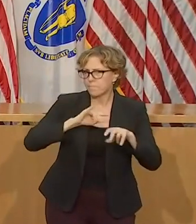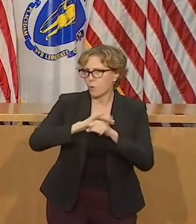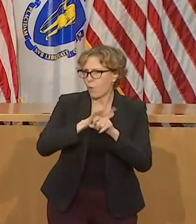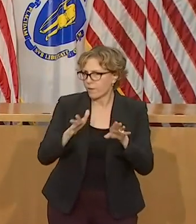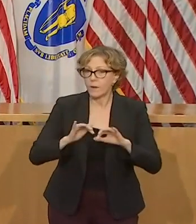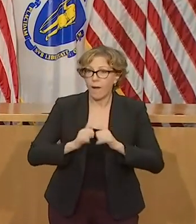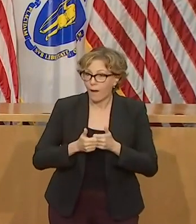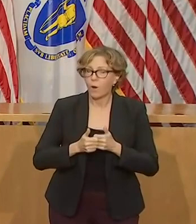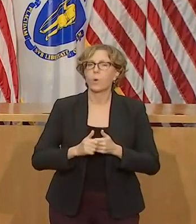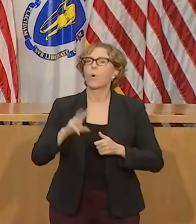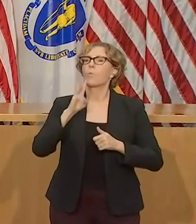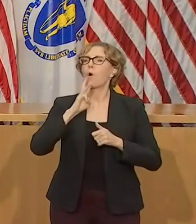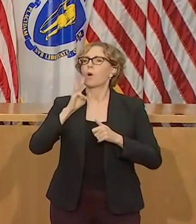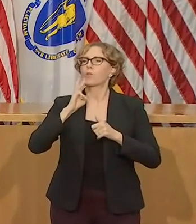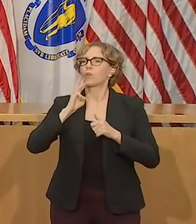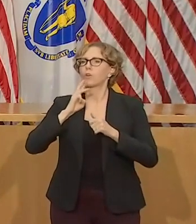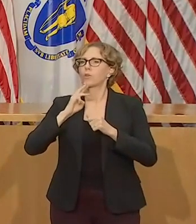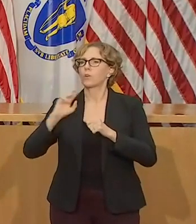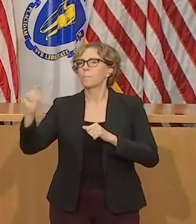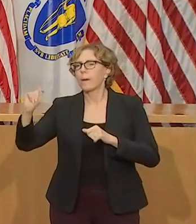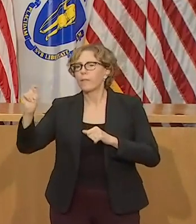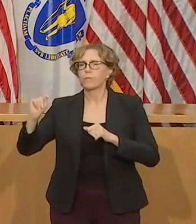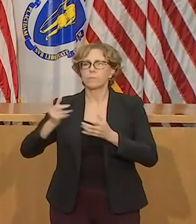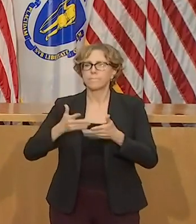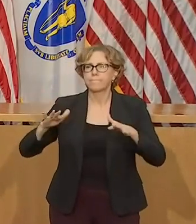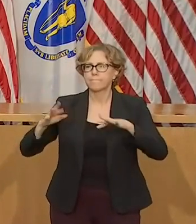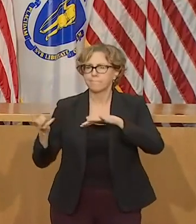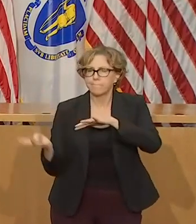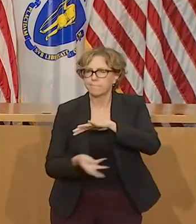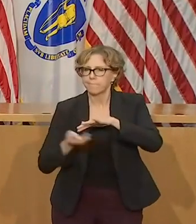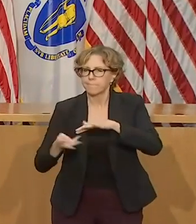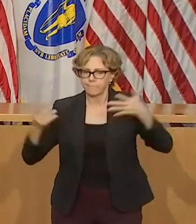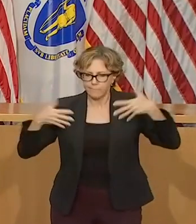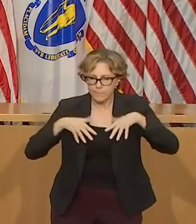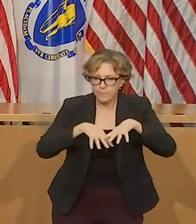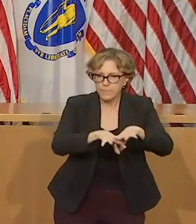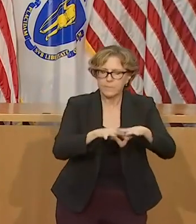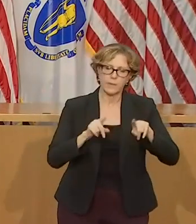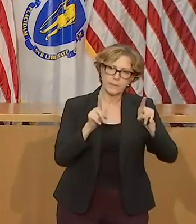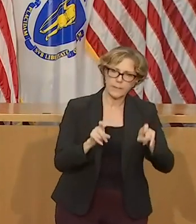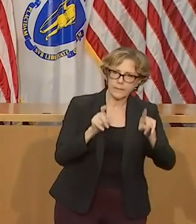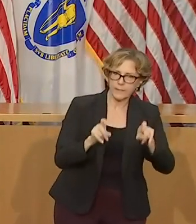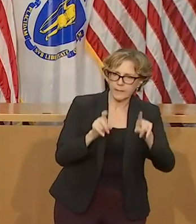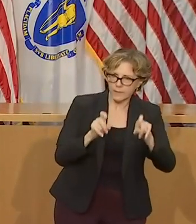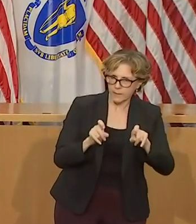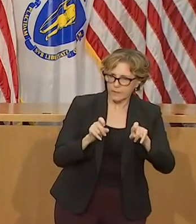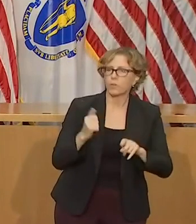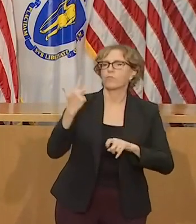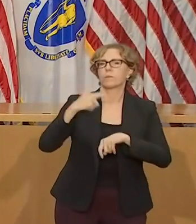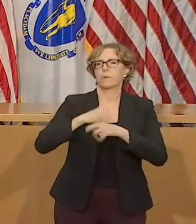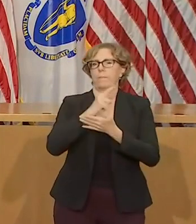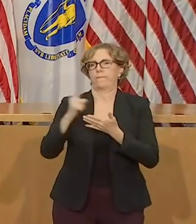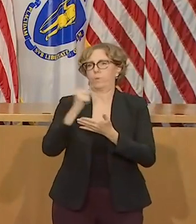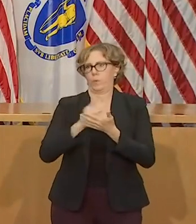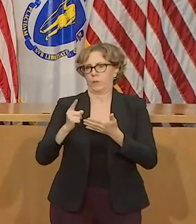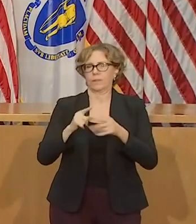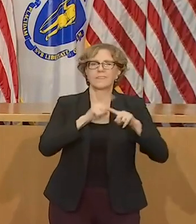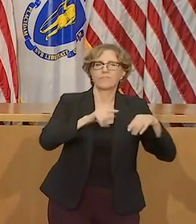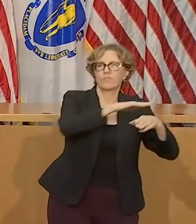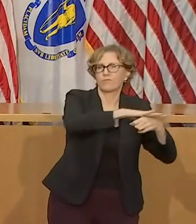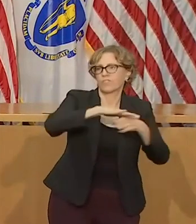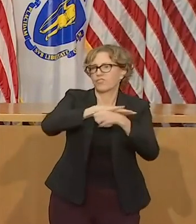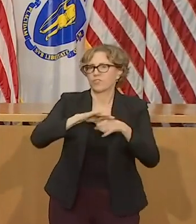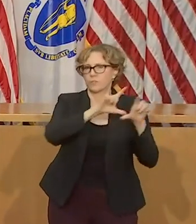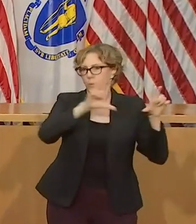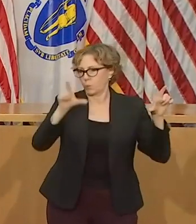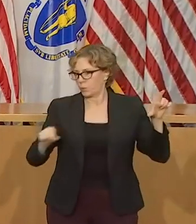at the Deer Island Treatment Plant. Samples will be collected 3 times a week from different regions, with results sent to DPH. We're